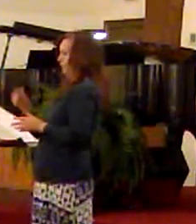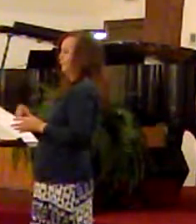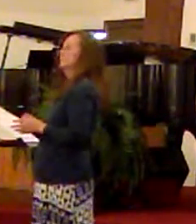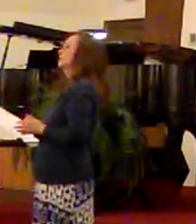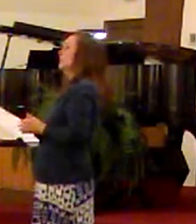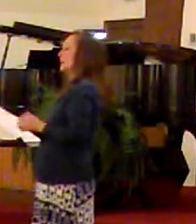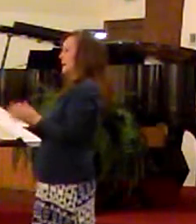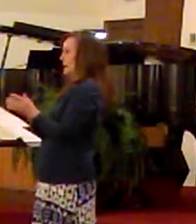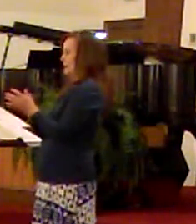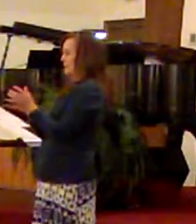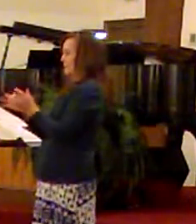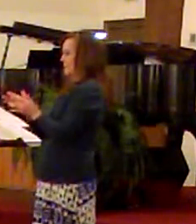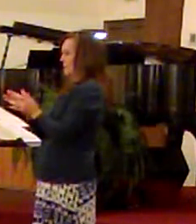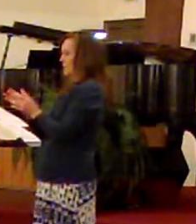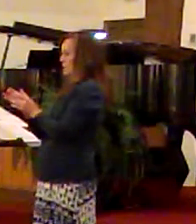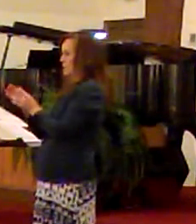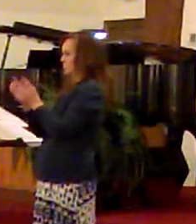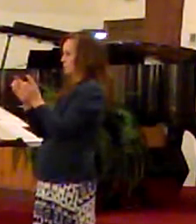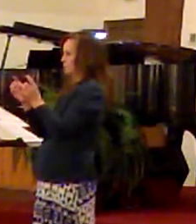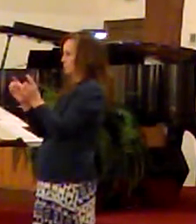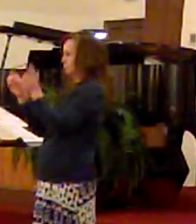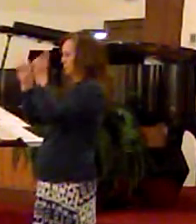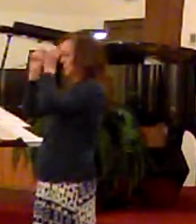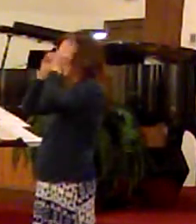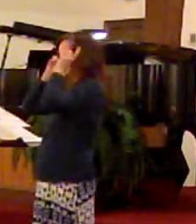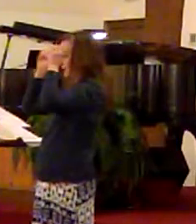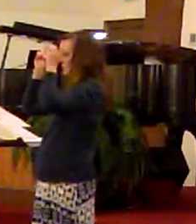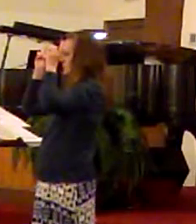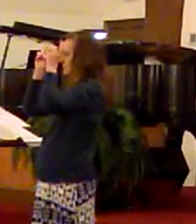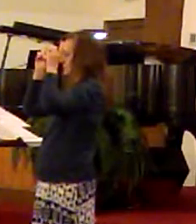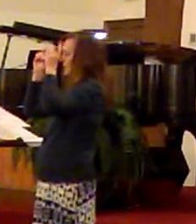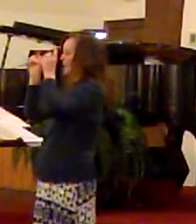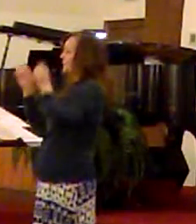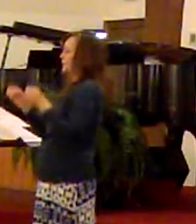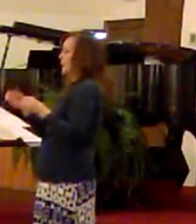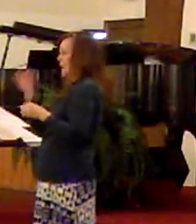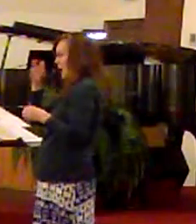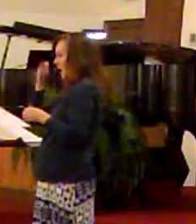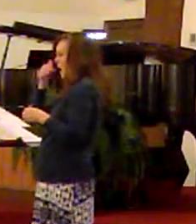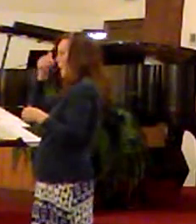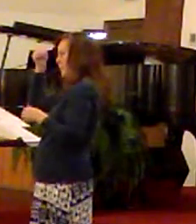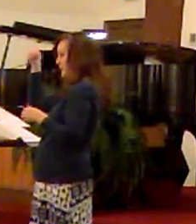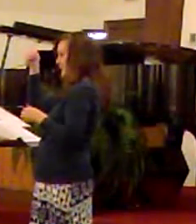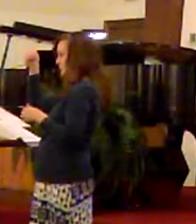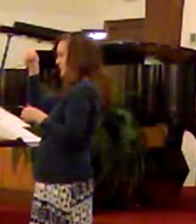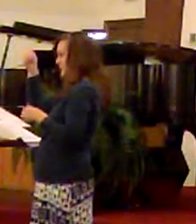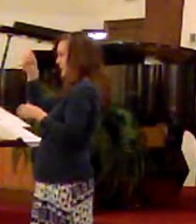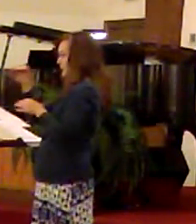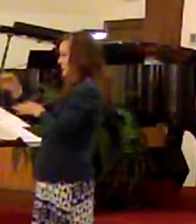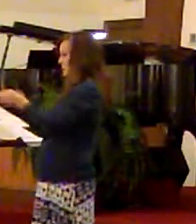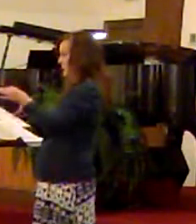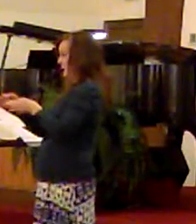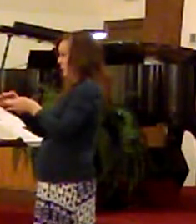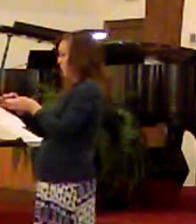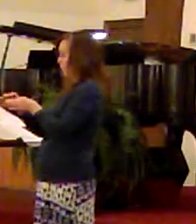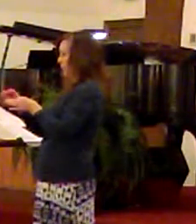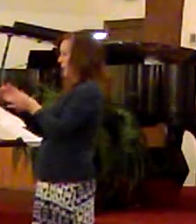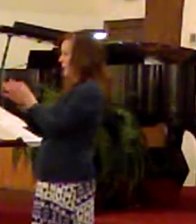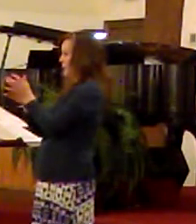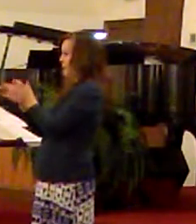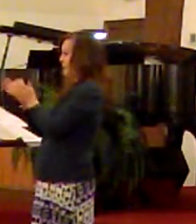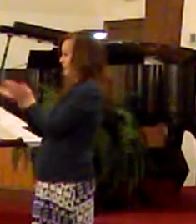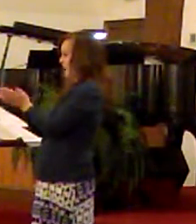Bible doctrines are best understood and explained using Bible words. That's